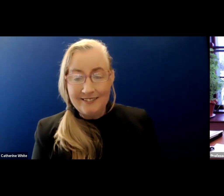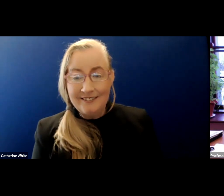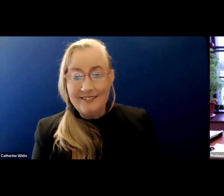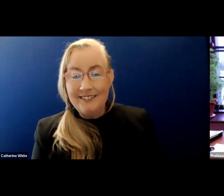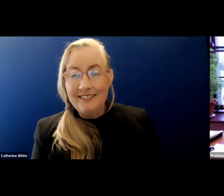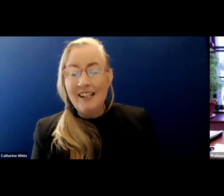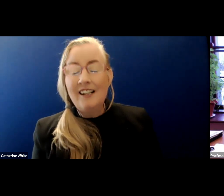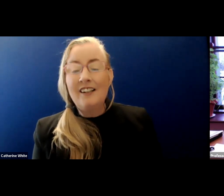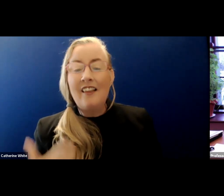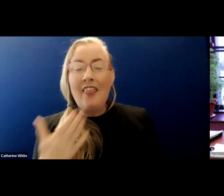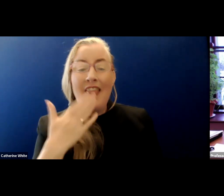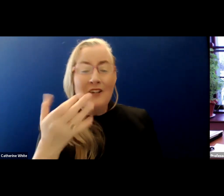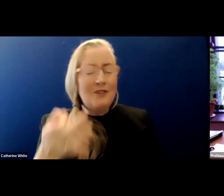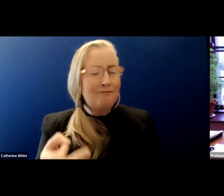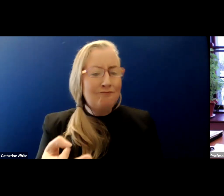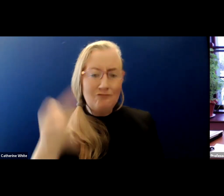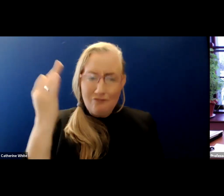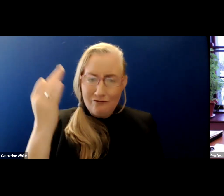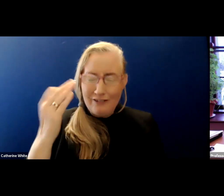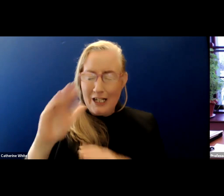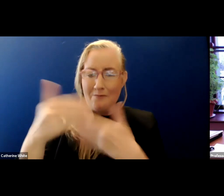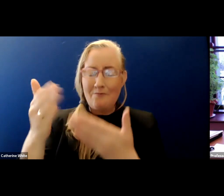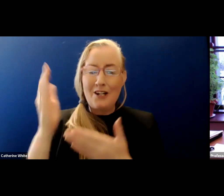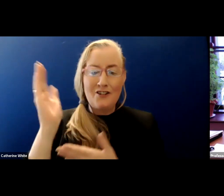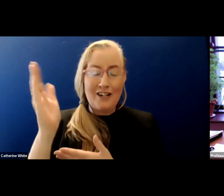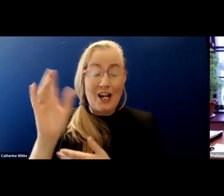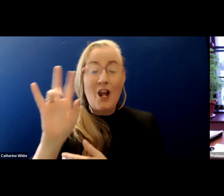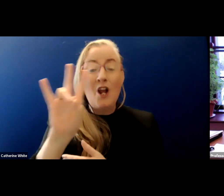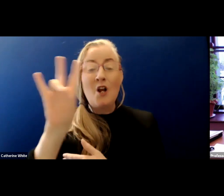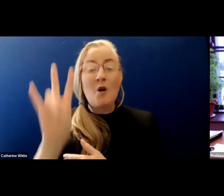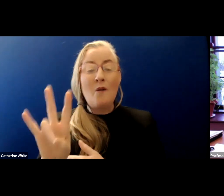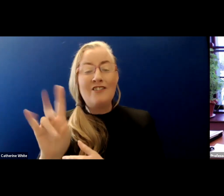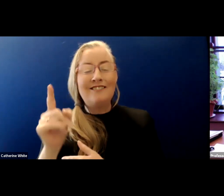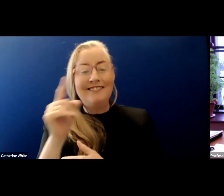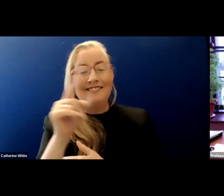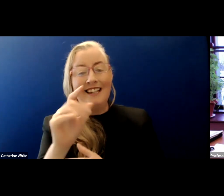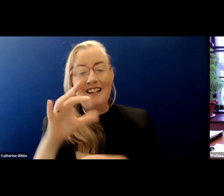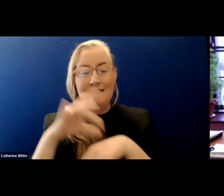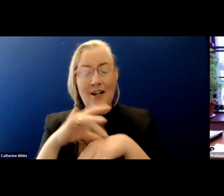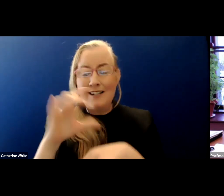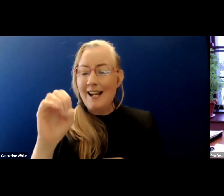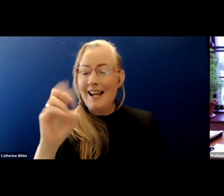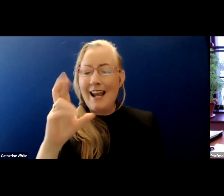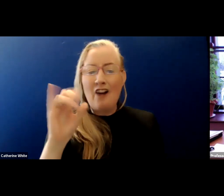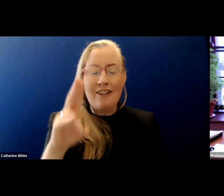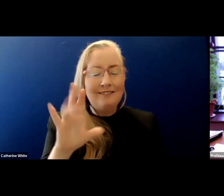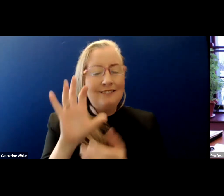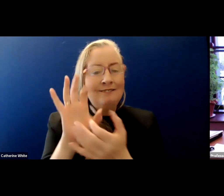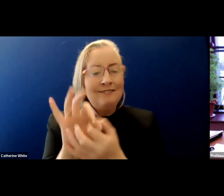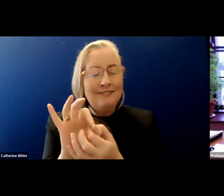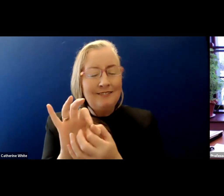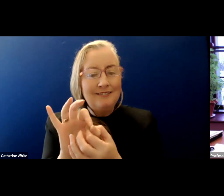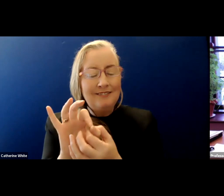Hi, thanks for a great presentation. The question is for Dr. Aaron. It's just in relation